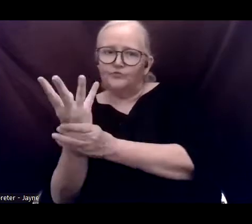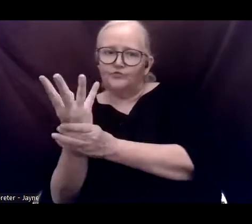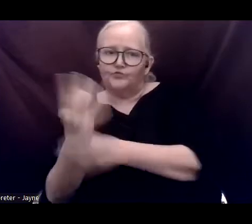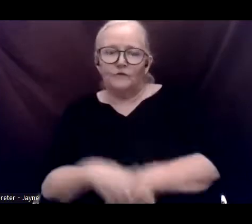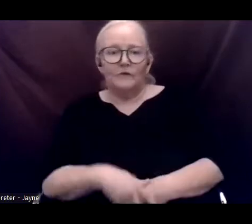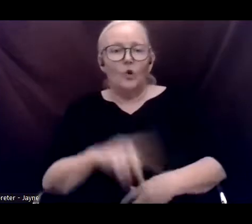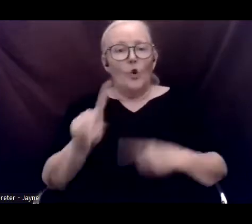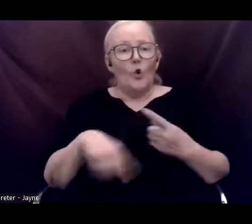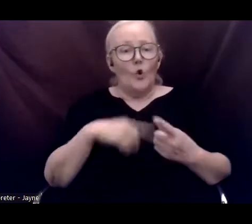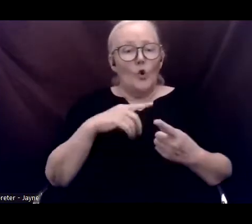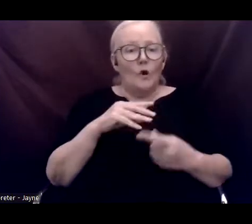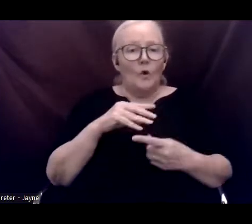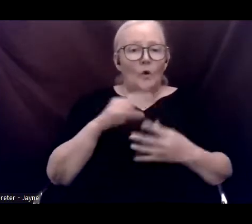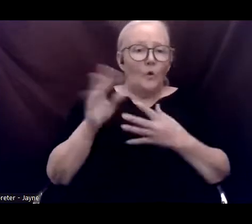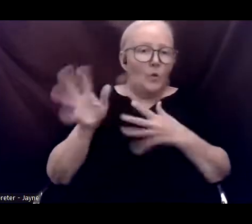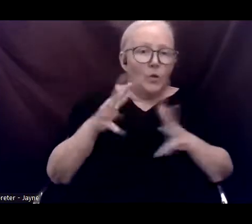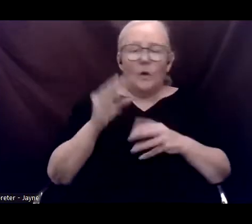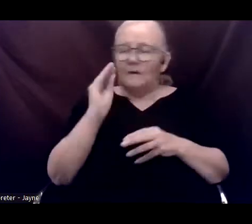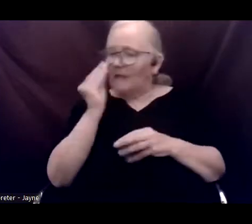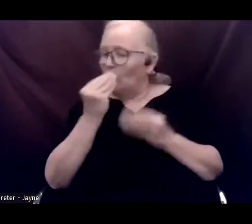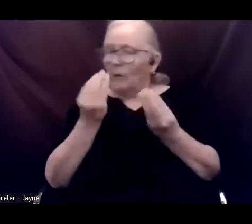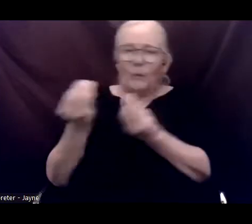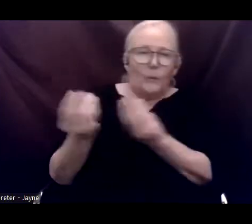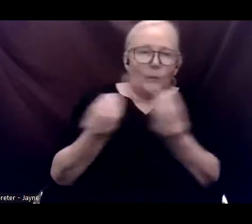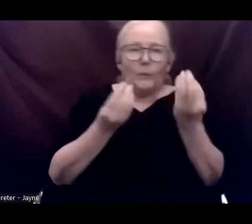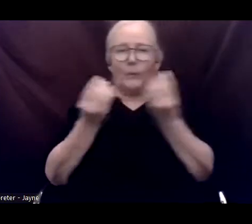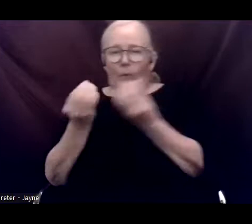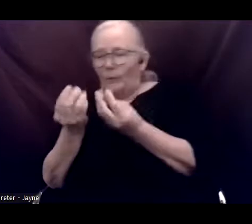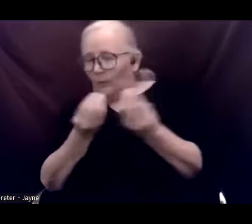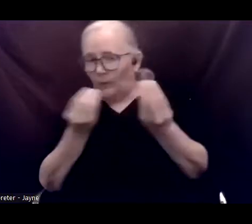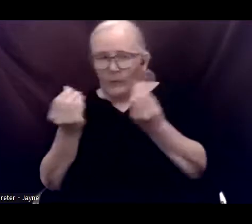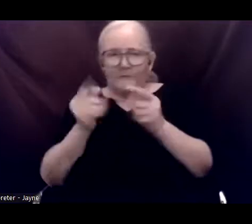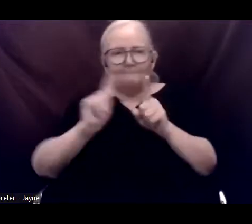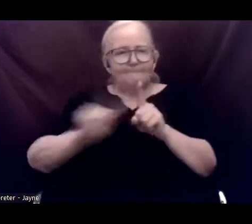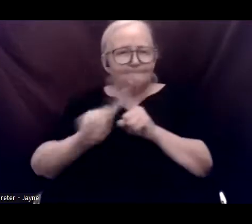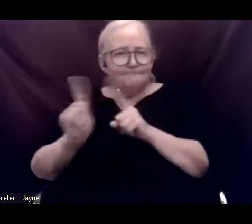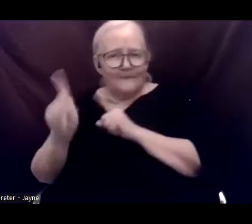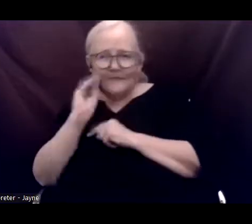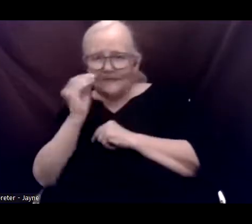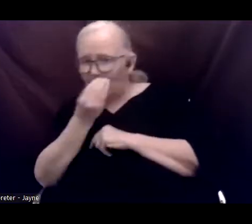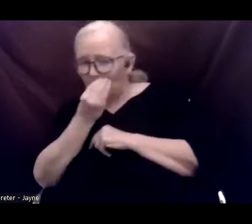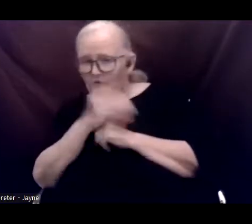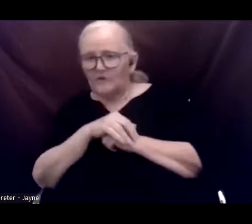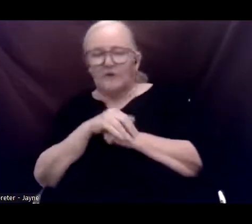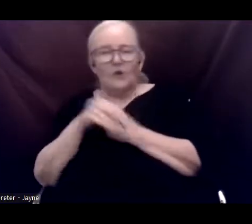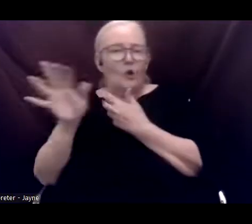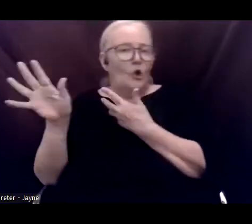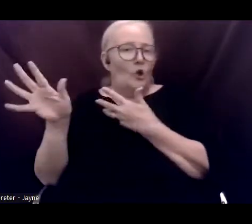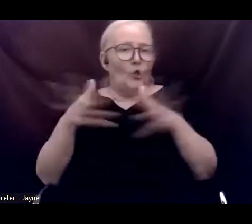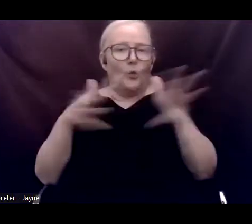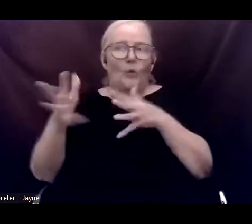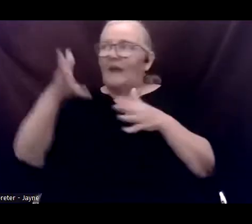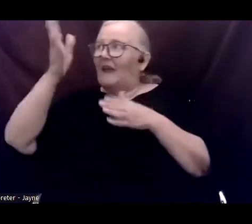Windflower, mayflower, nimbleweed, anemone, quinquefolia. The wind god's name